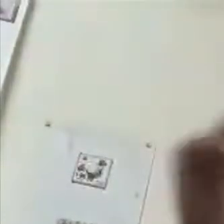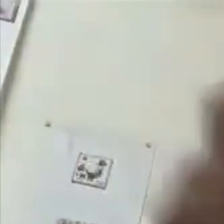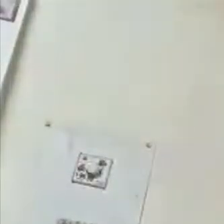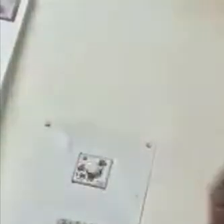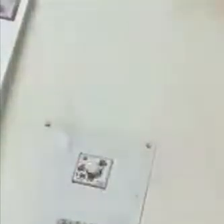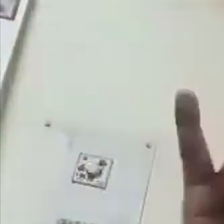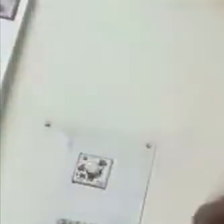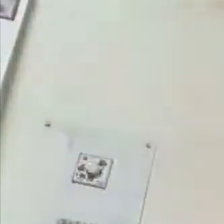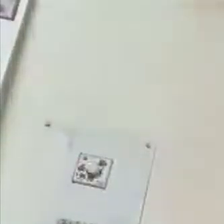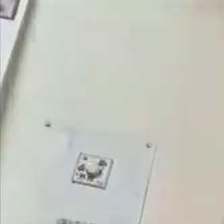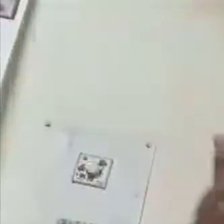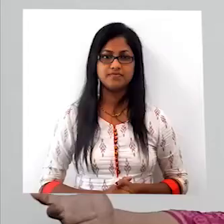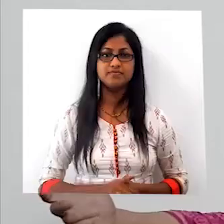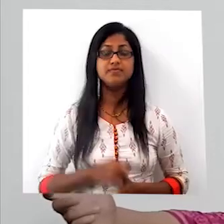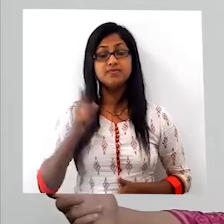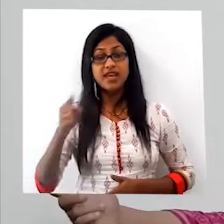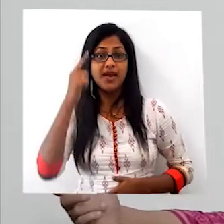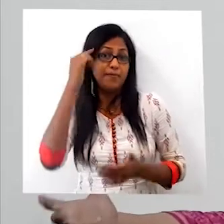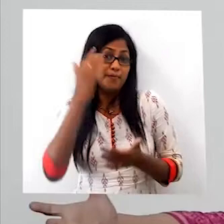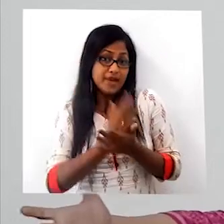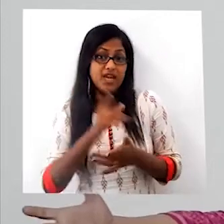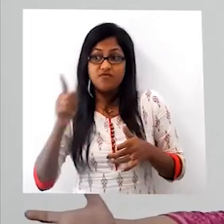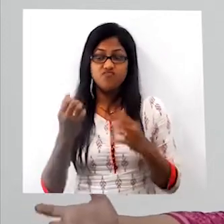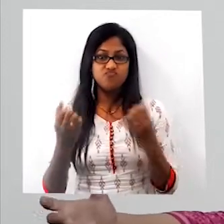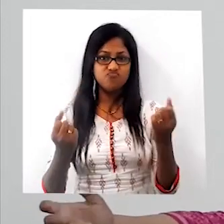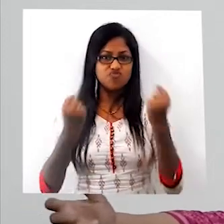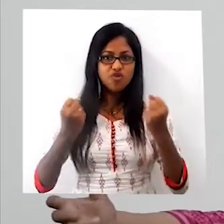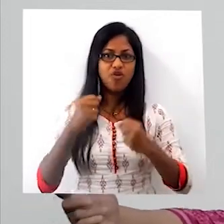Act 2016 in the parliament. thanks to him.